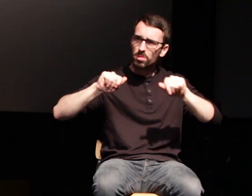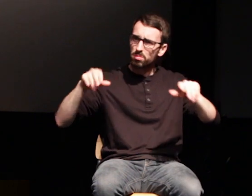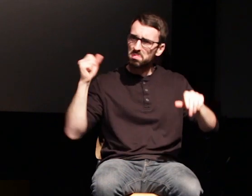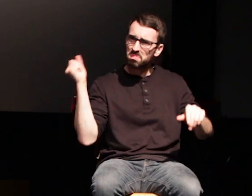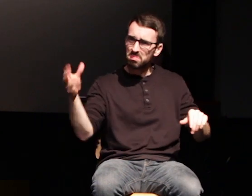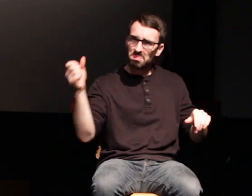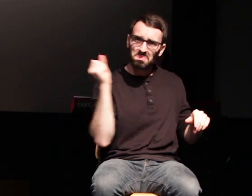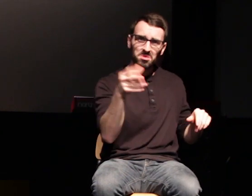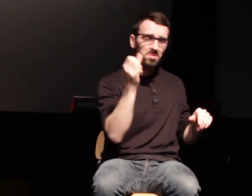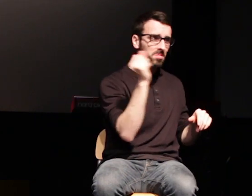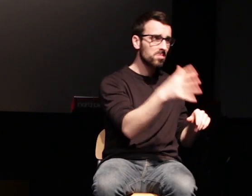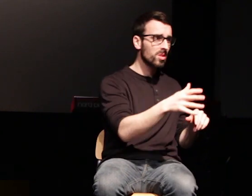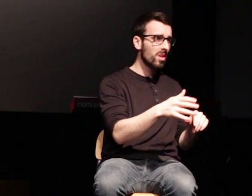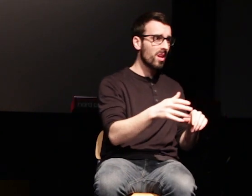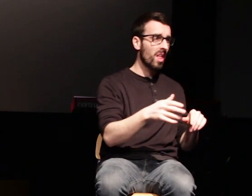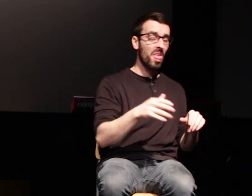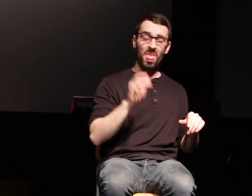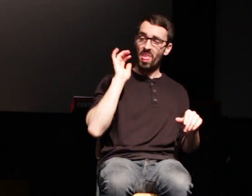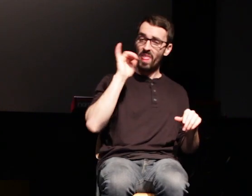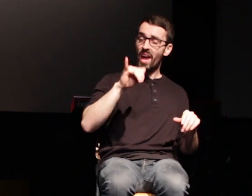is calling us to as a church.